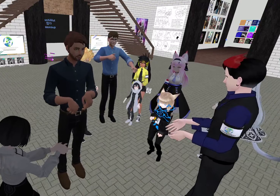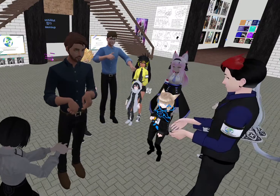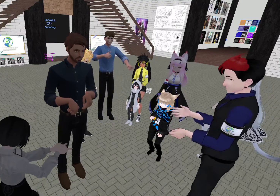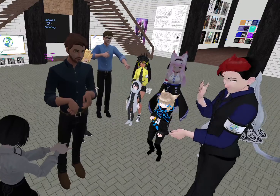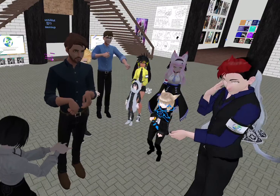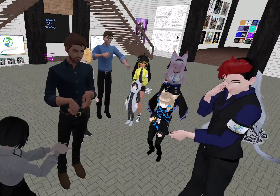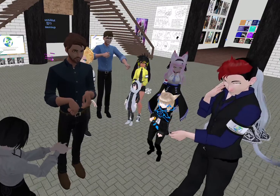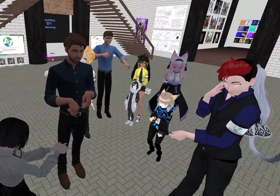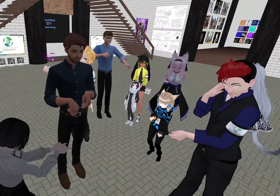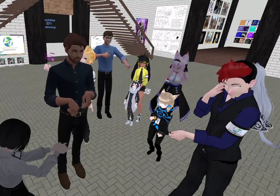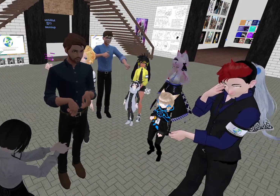Yeah.